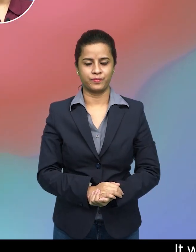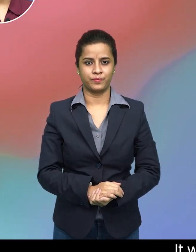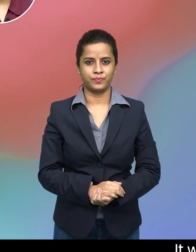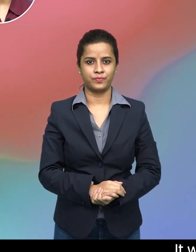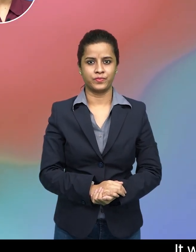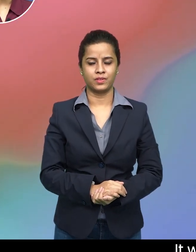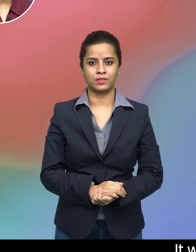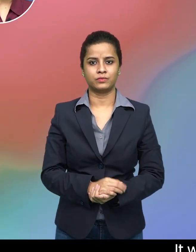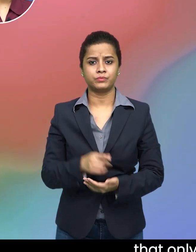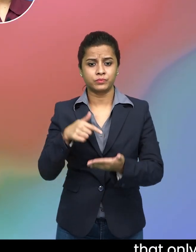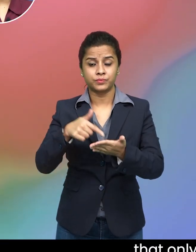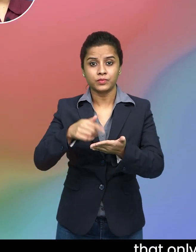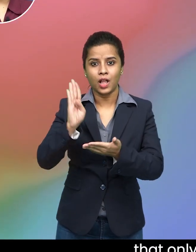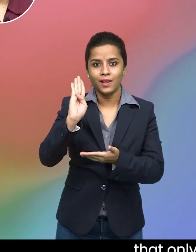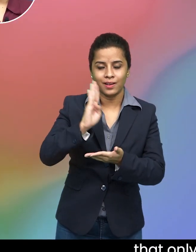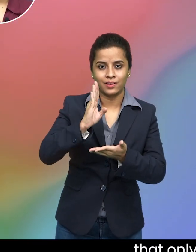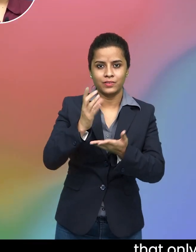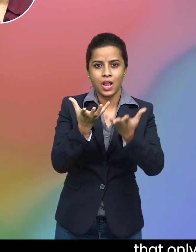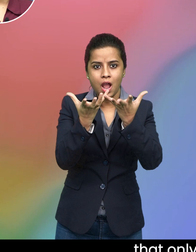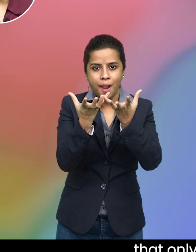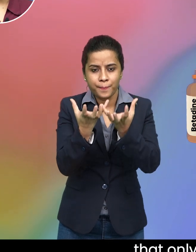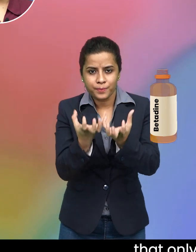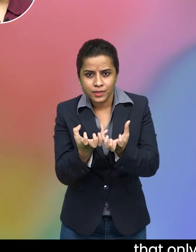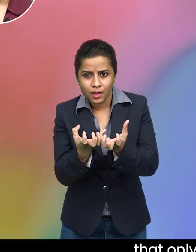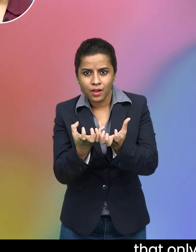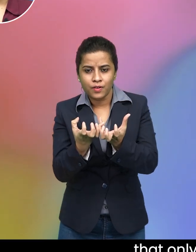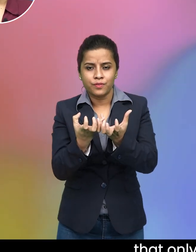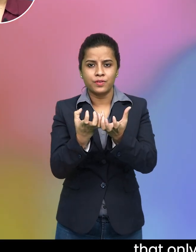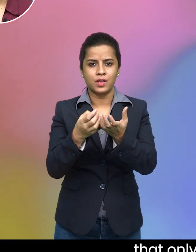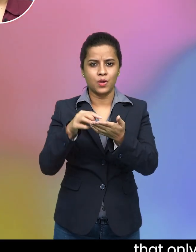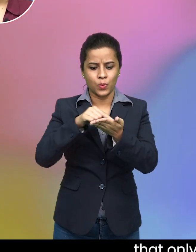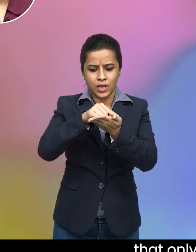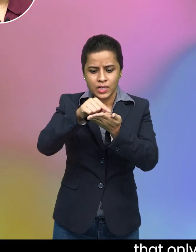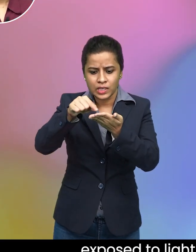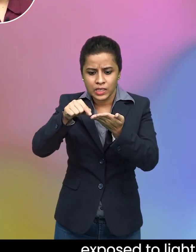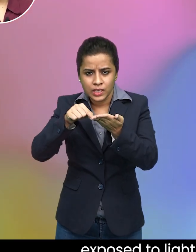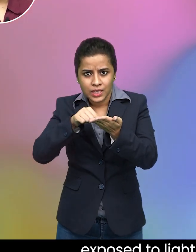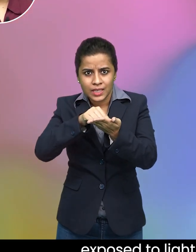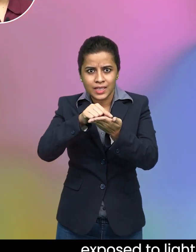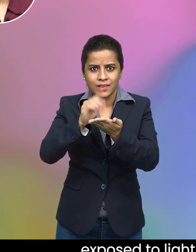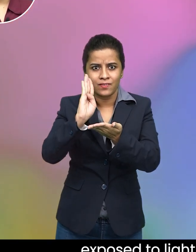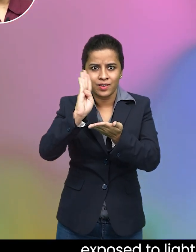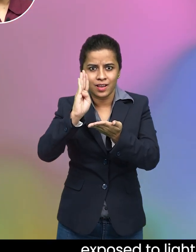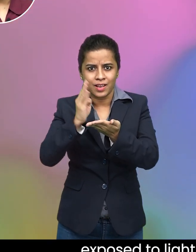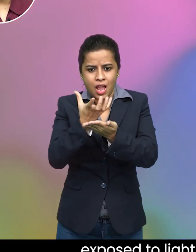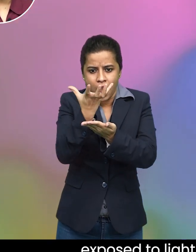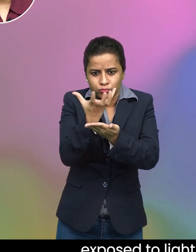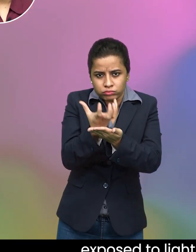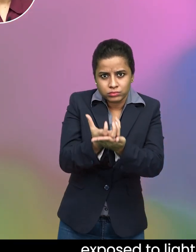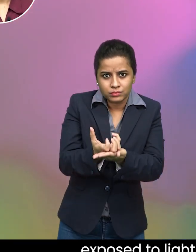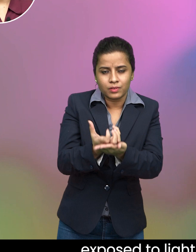It will be observed that only the parts of the leaf exposed to